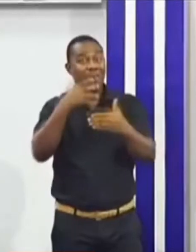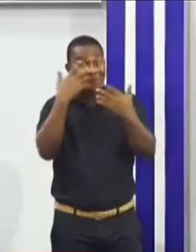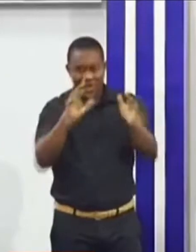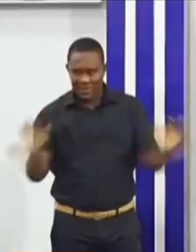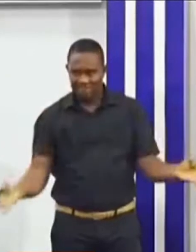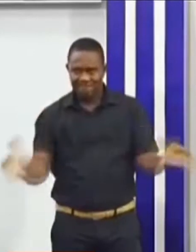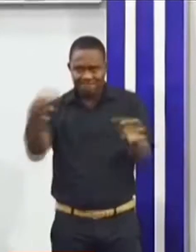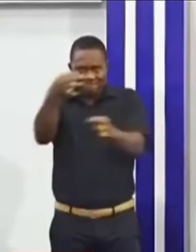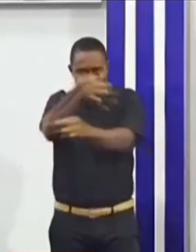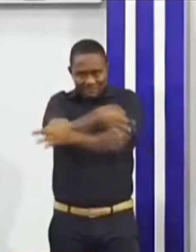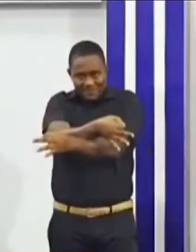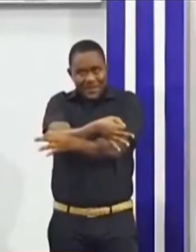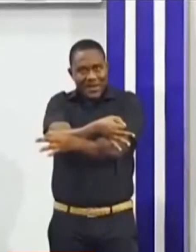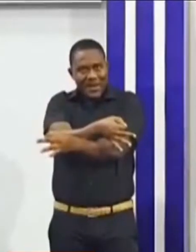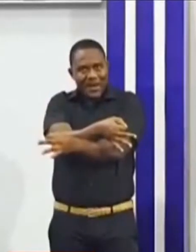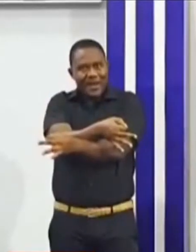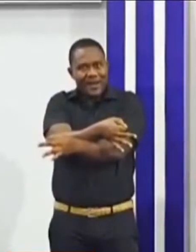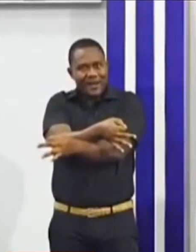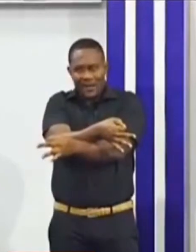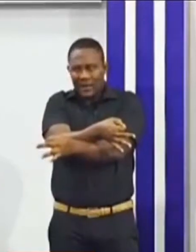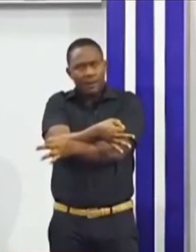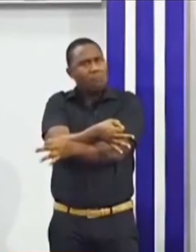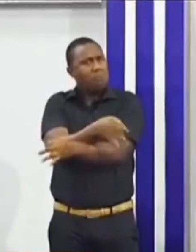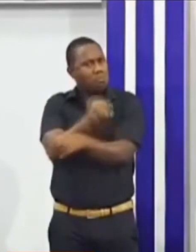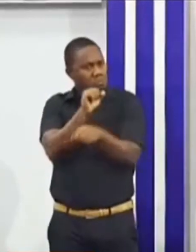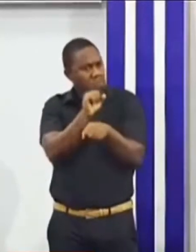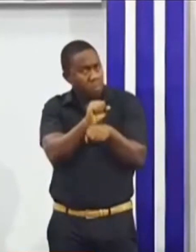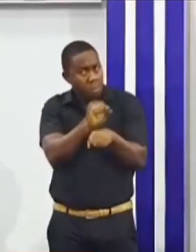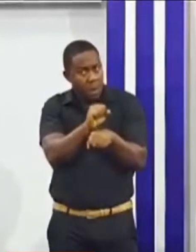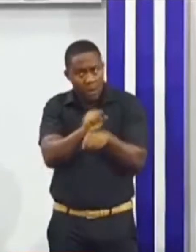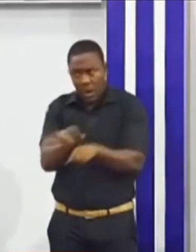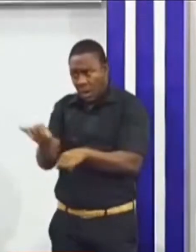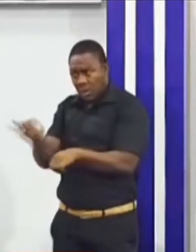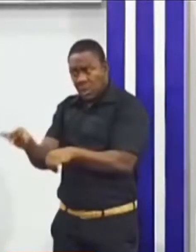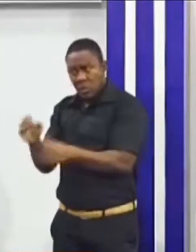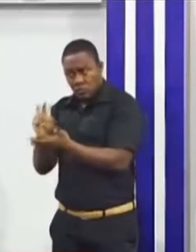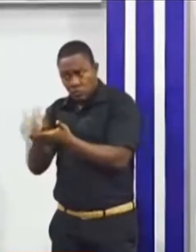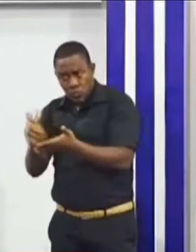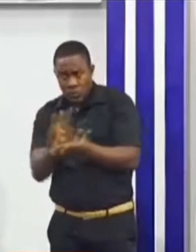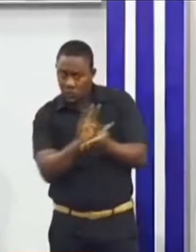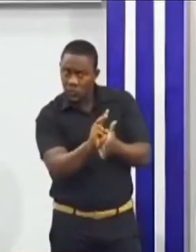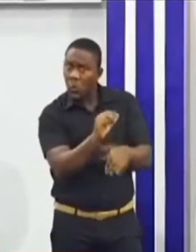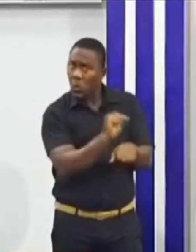that they will get space to observe social distancing